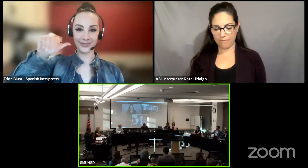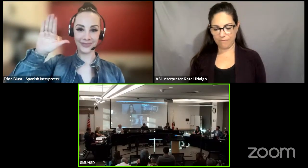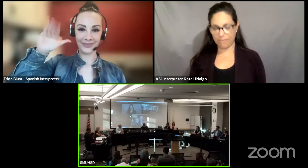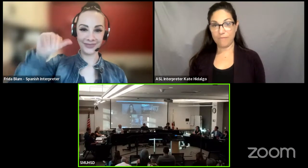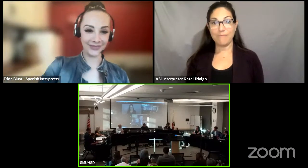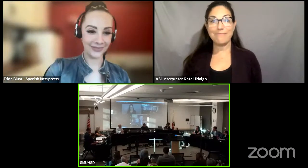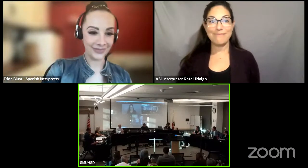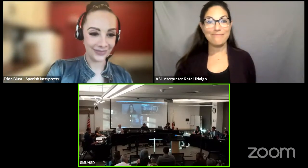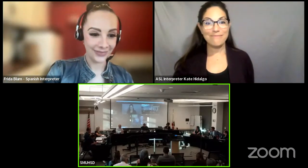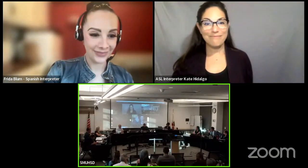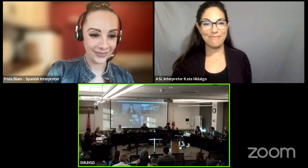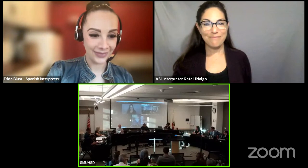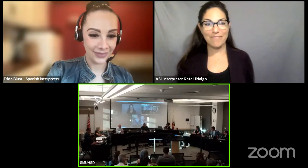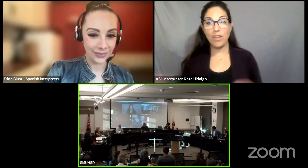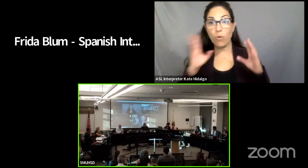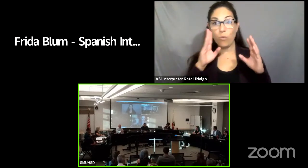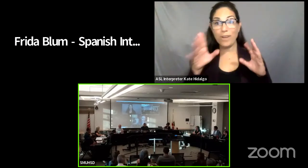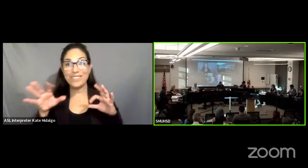we will. Gracias.